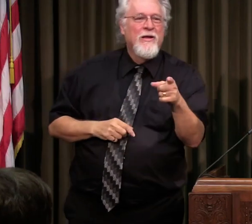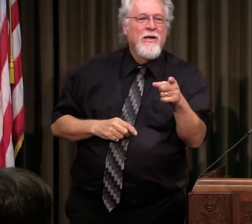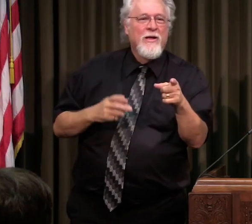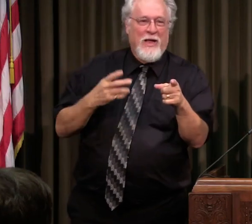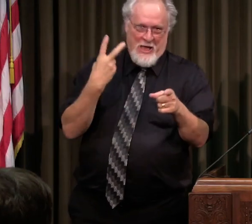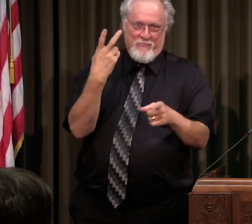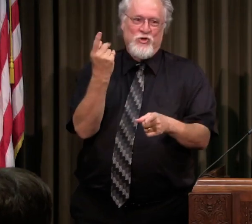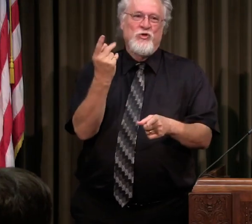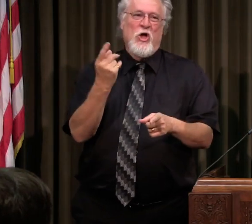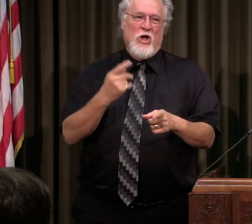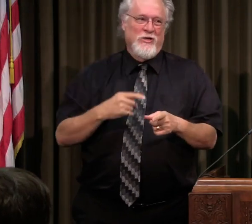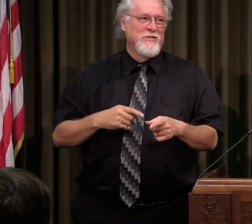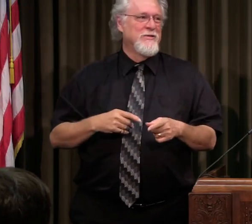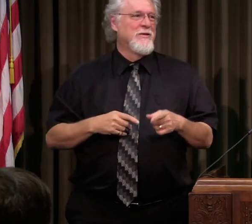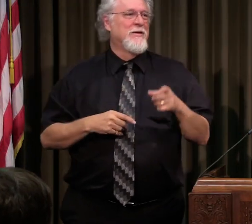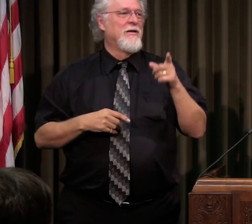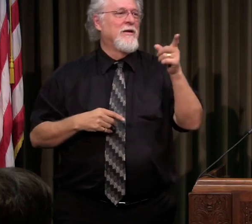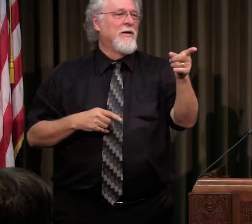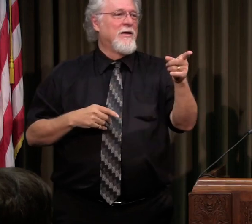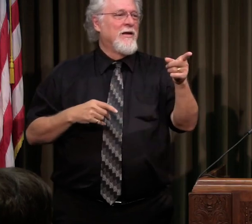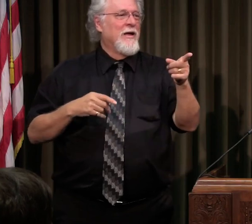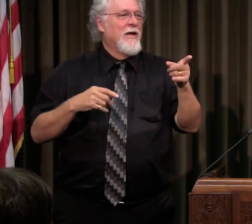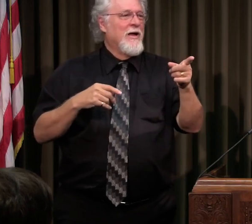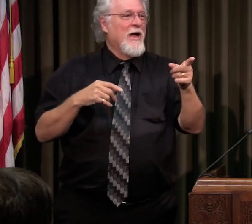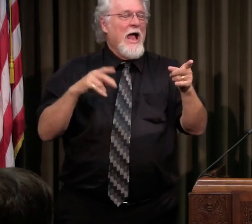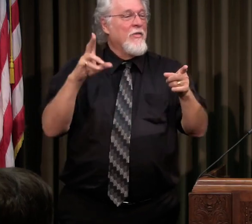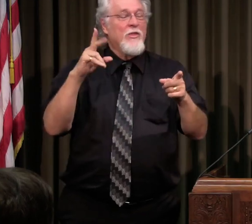I have 2 dogs. Paid for the chicken